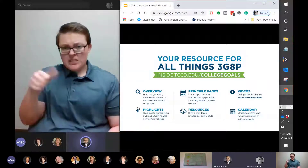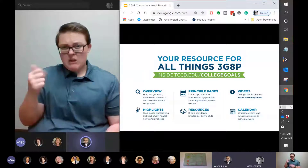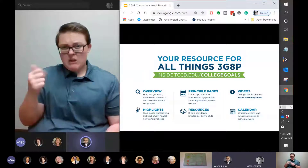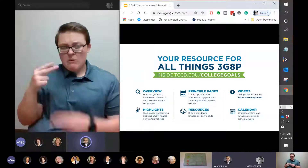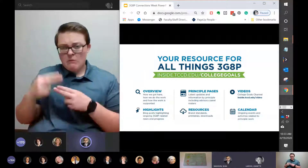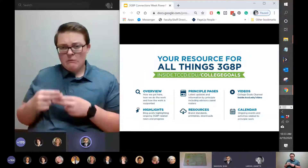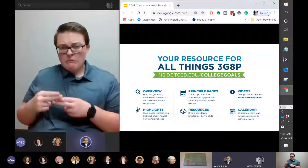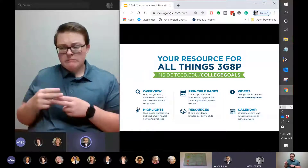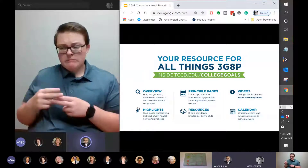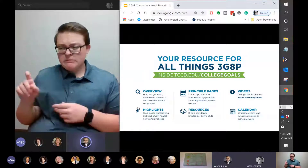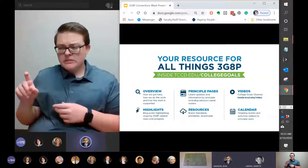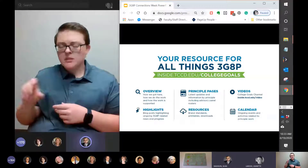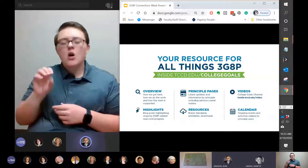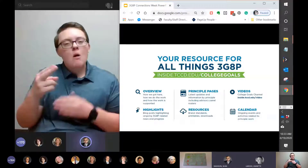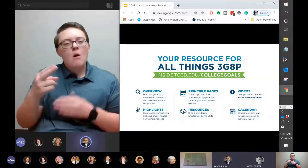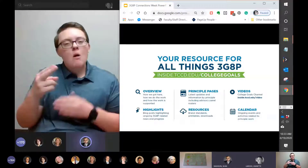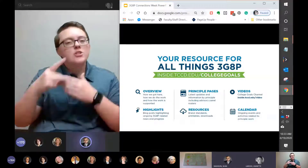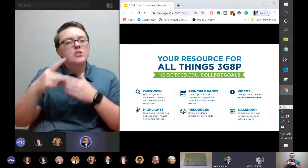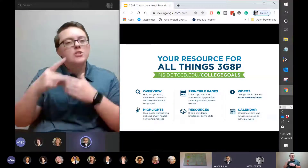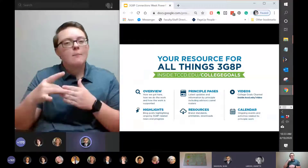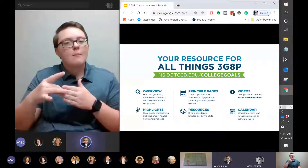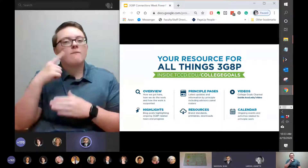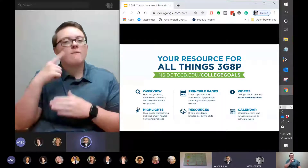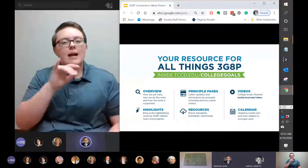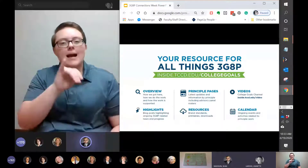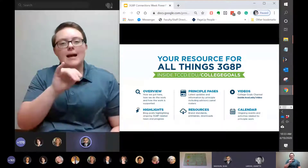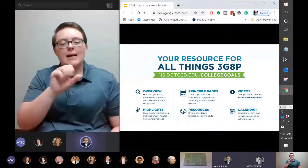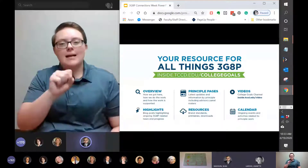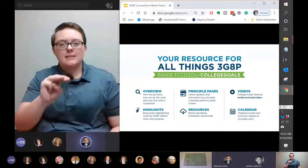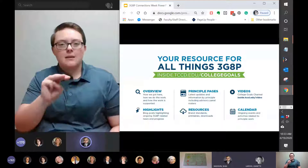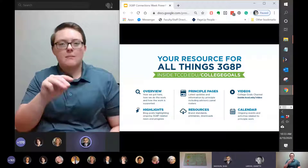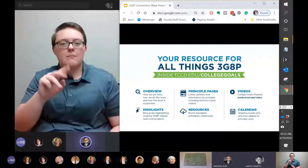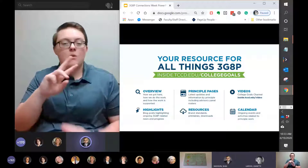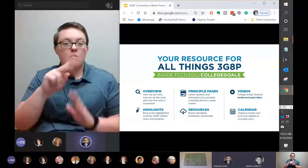the champion for ISSM principal is Dr. Pete Jordan.